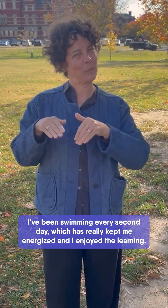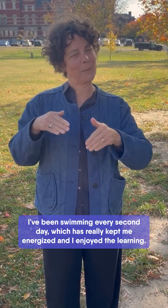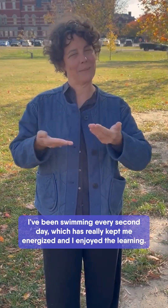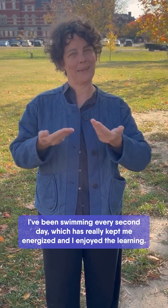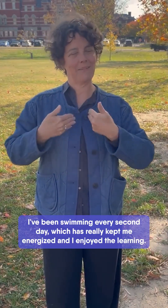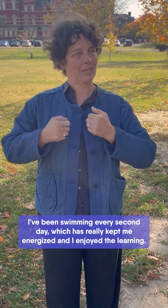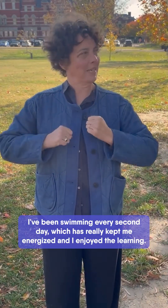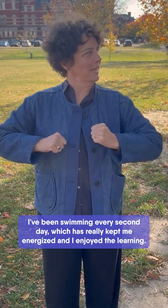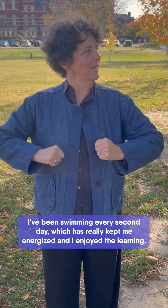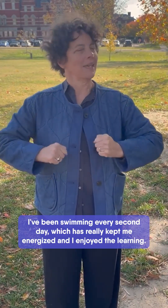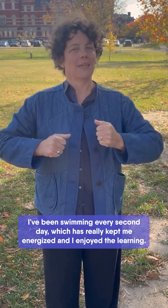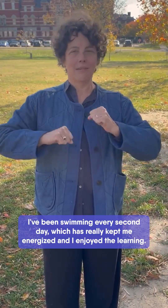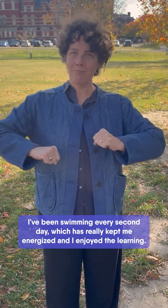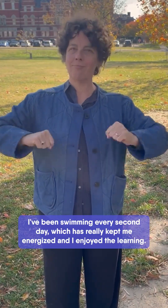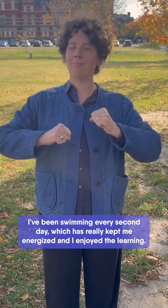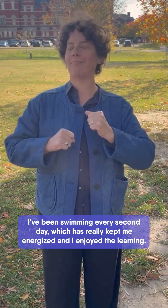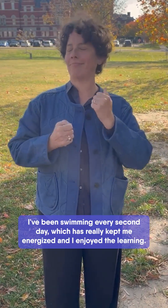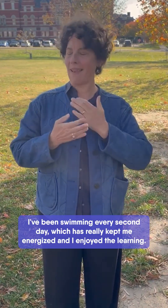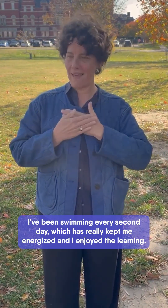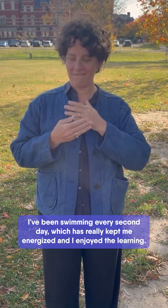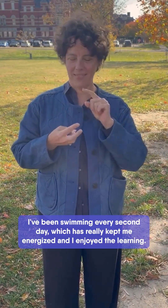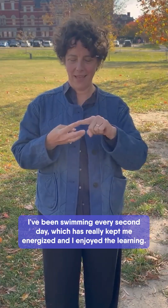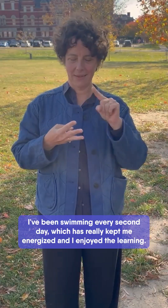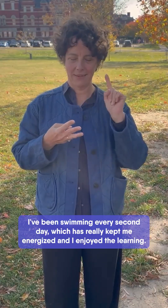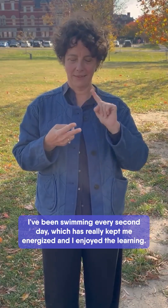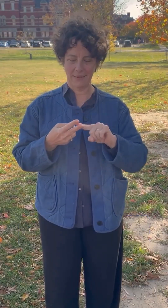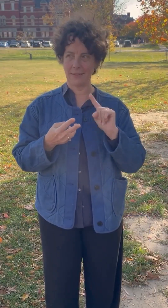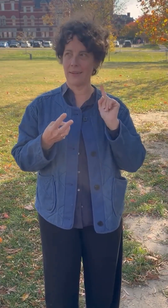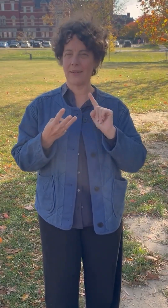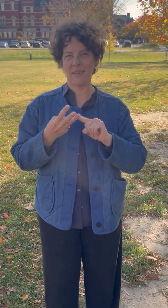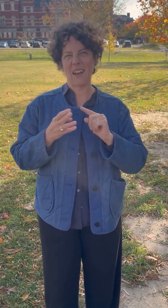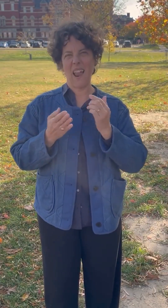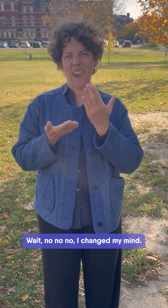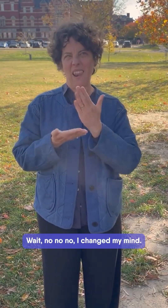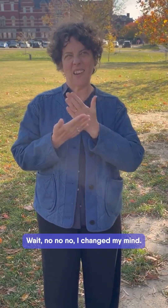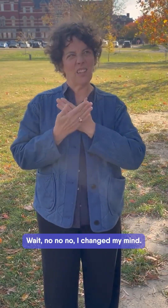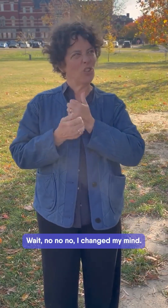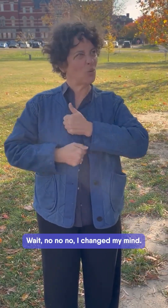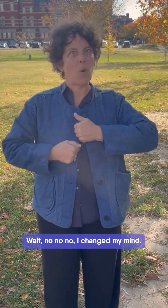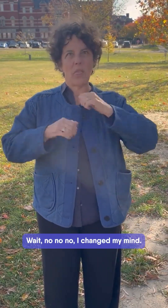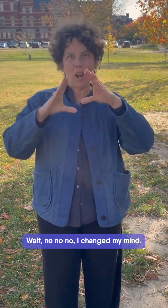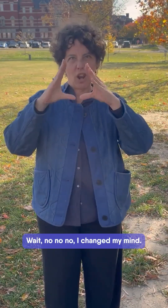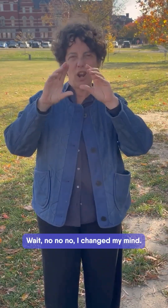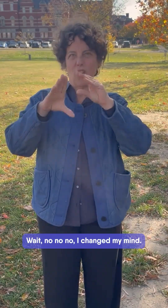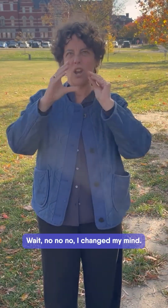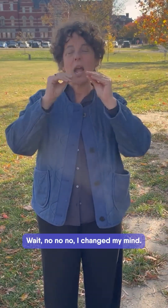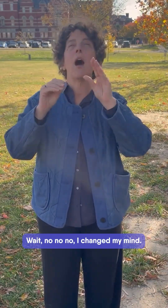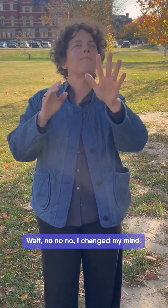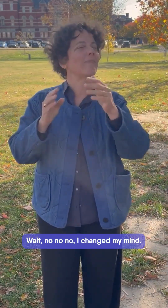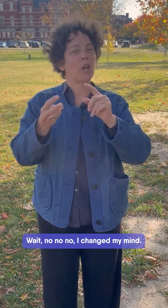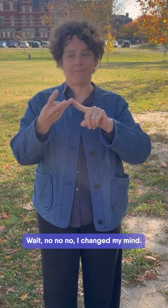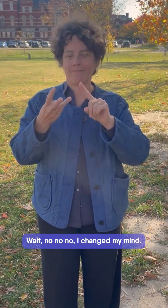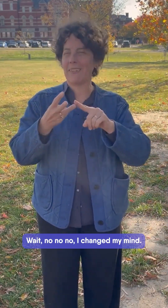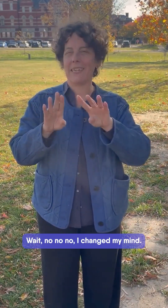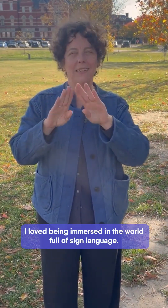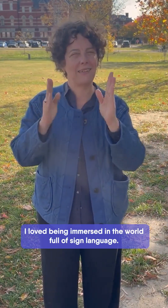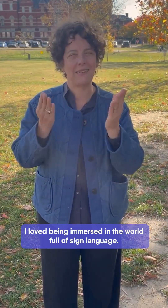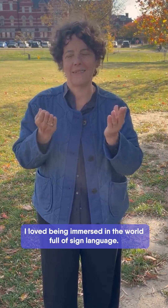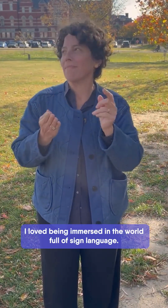which has really kept me energized. And I enjoyed the learning. Wait, no, I changed my mind. I loved being immersed